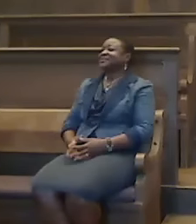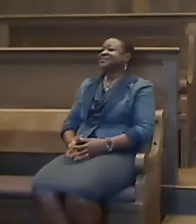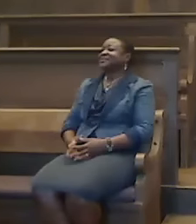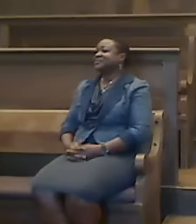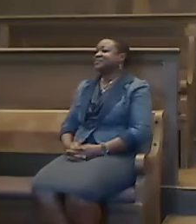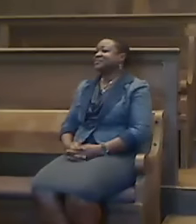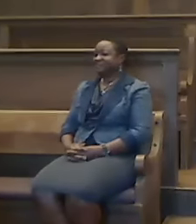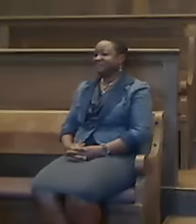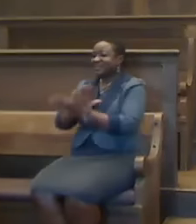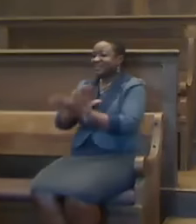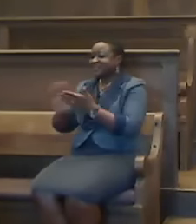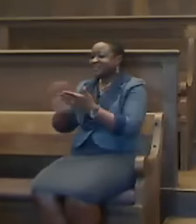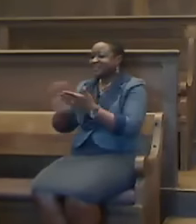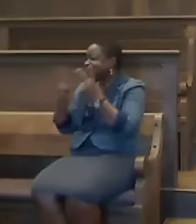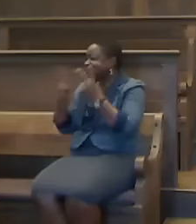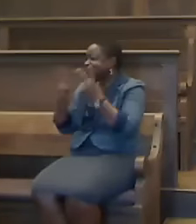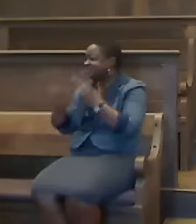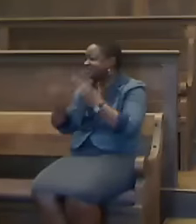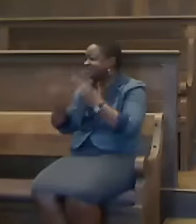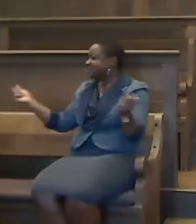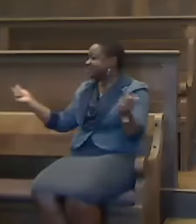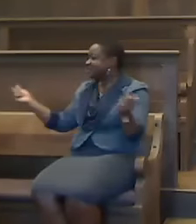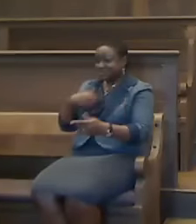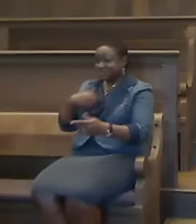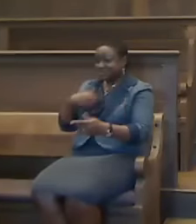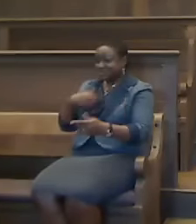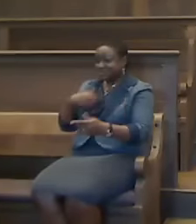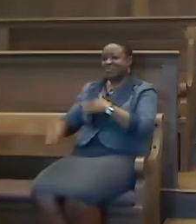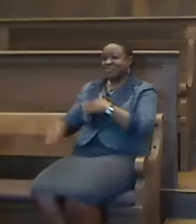Nice to see you all here. I was born in Washington, D.C.,